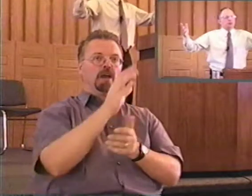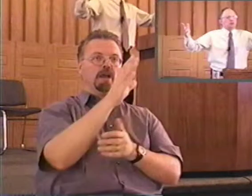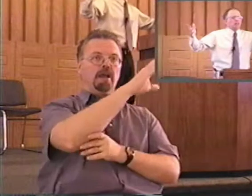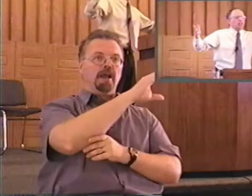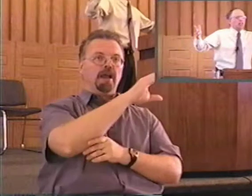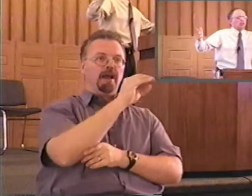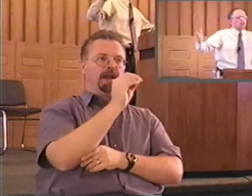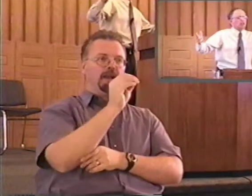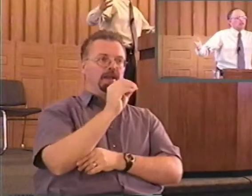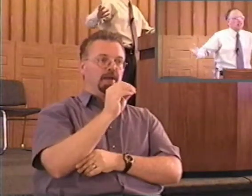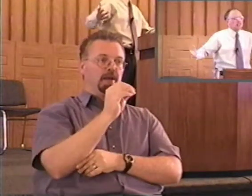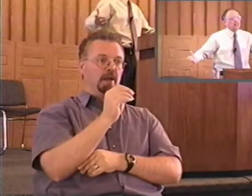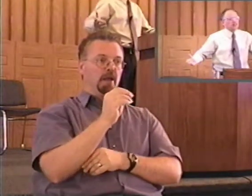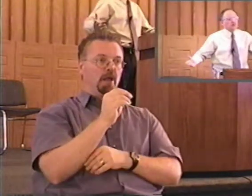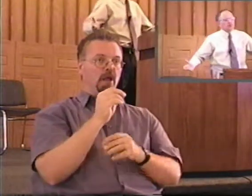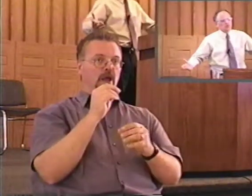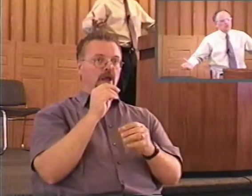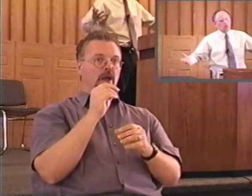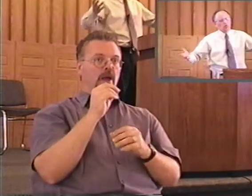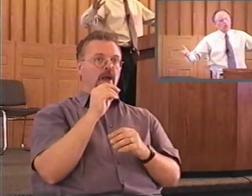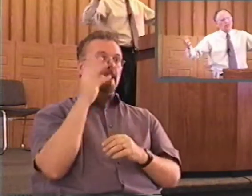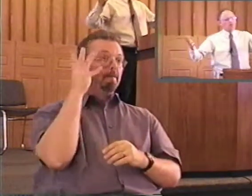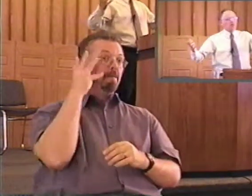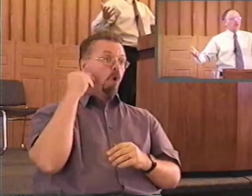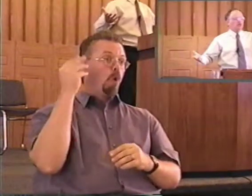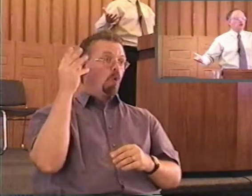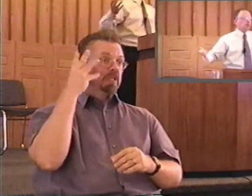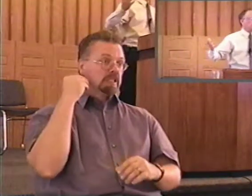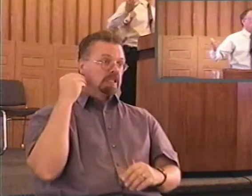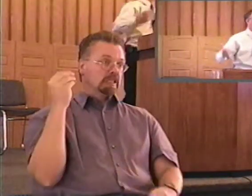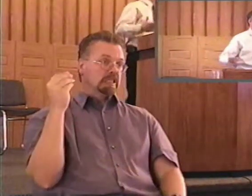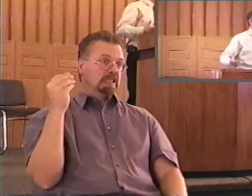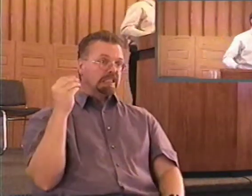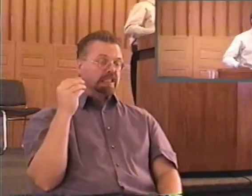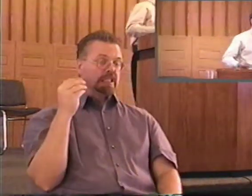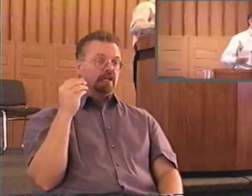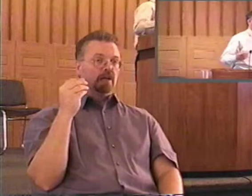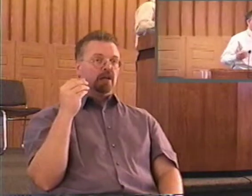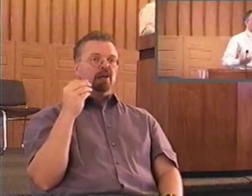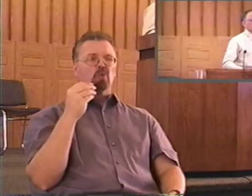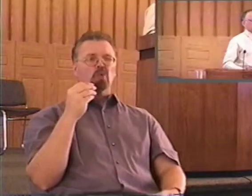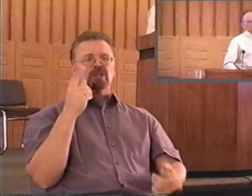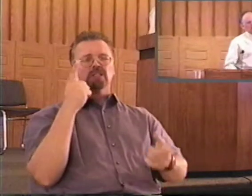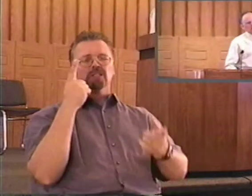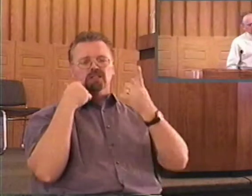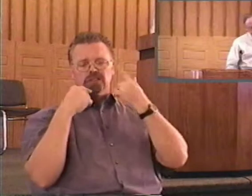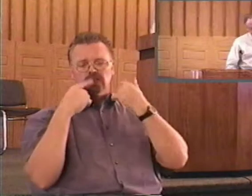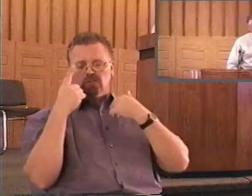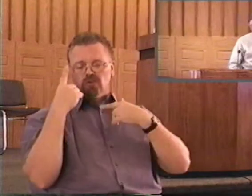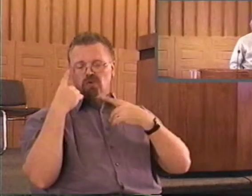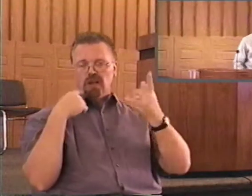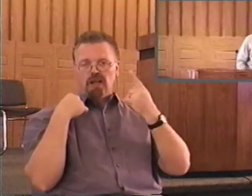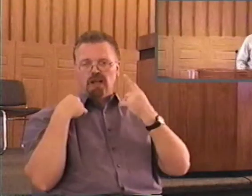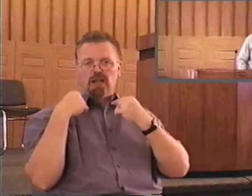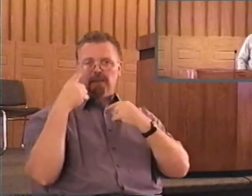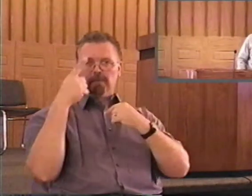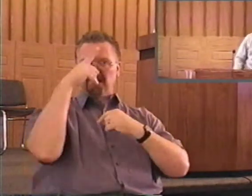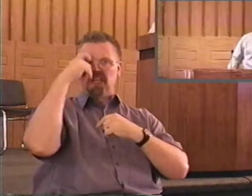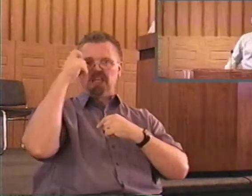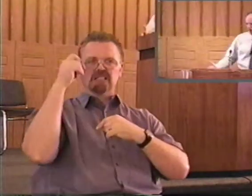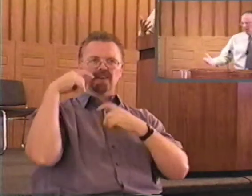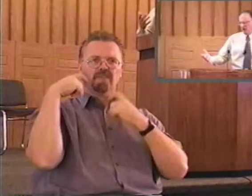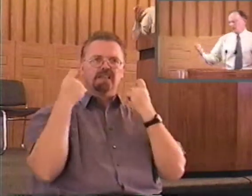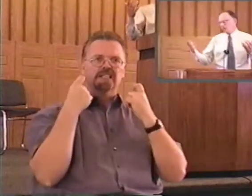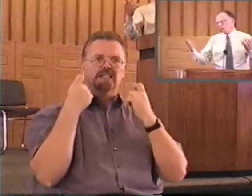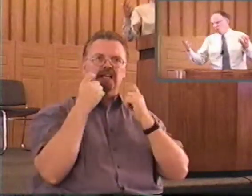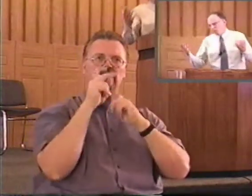And Moses and Aaron is just weeping and weeping over the sin of the people.